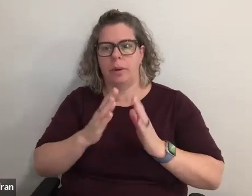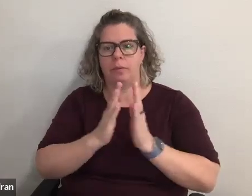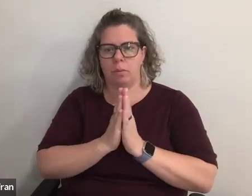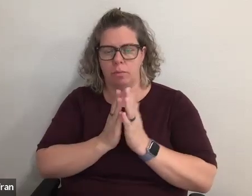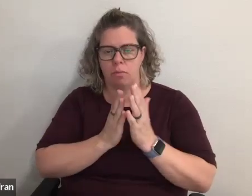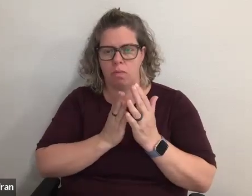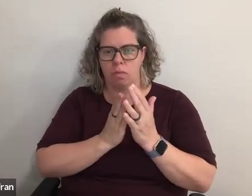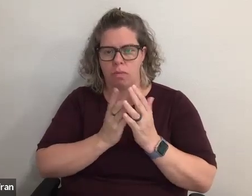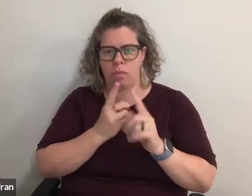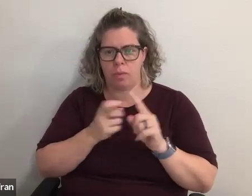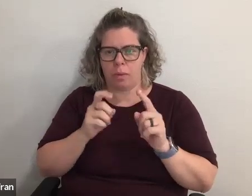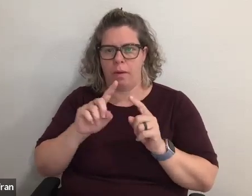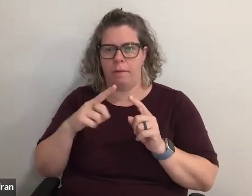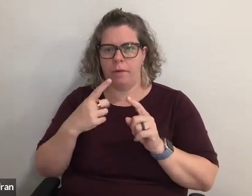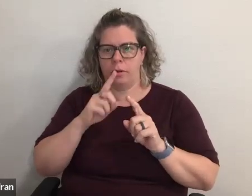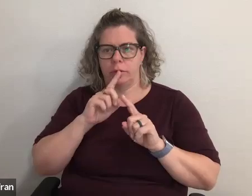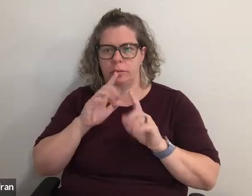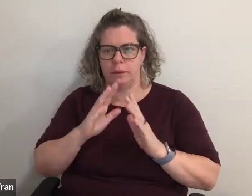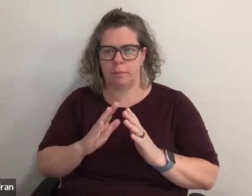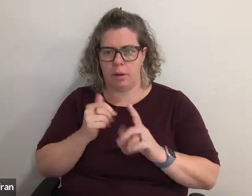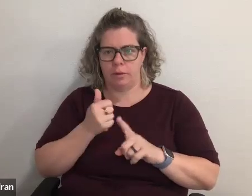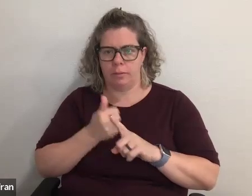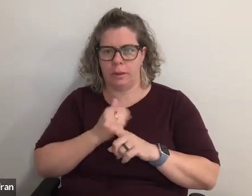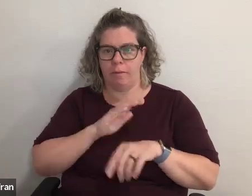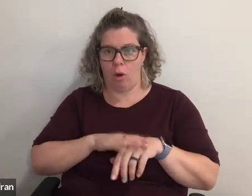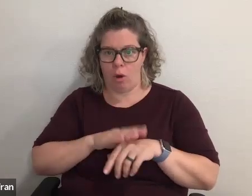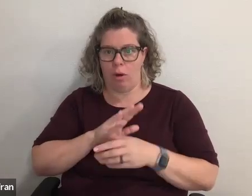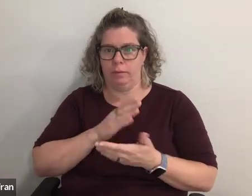have to come from the first responder?